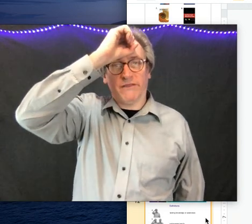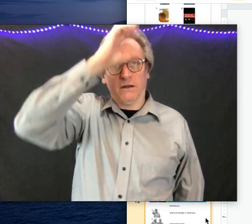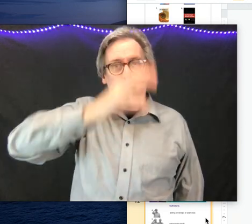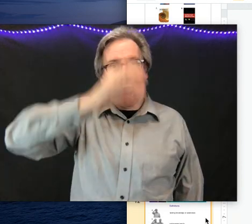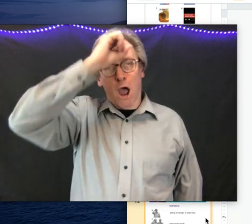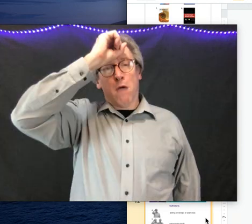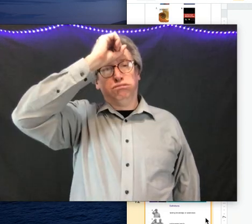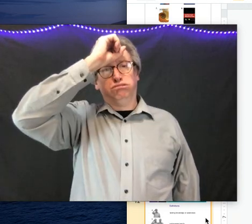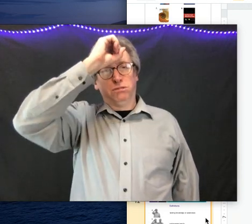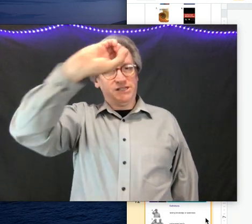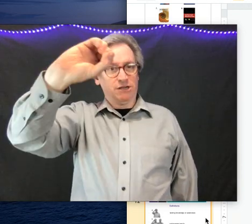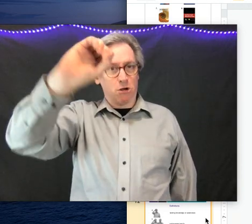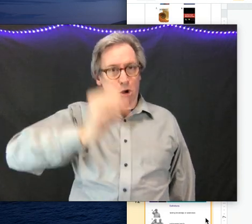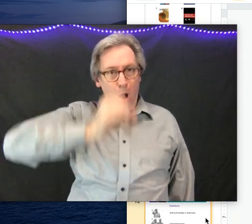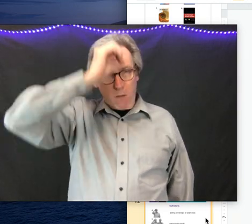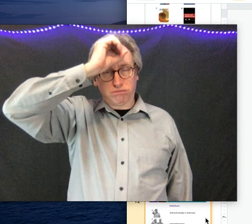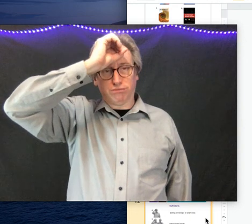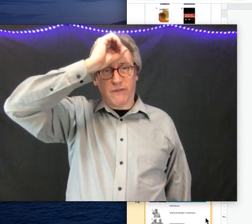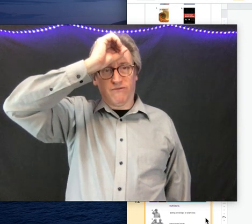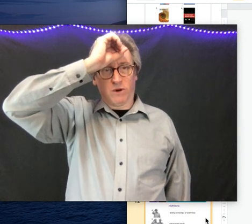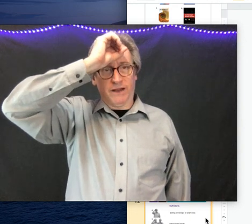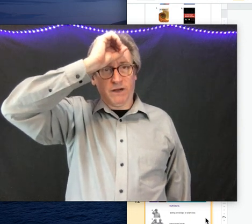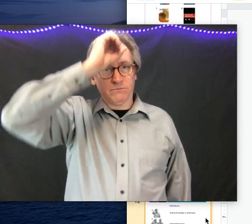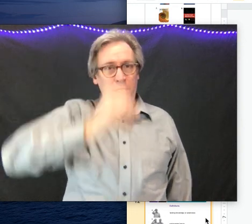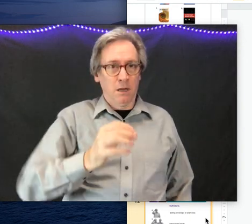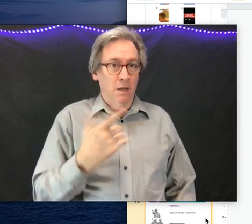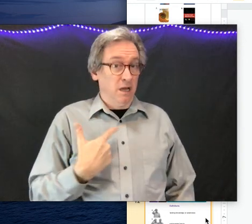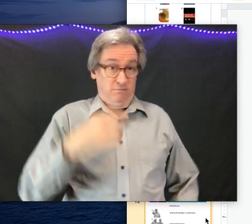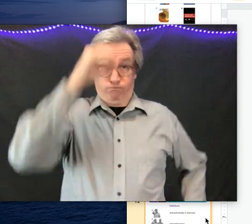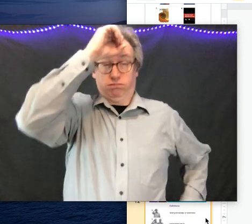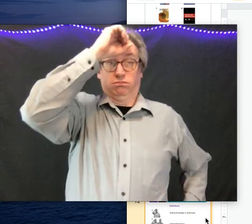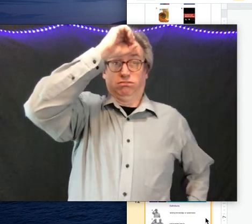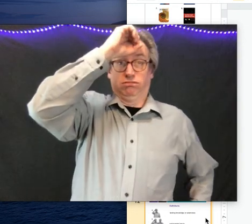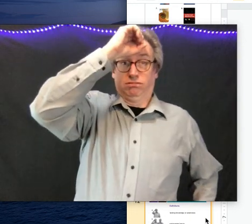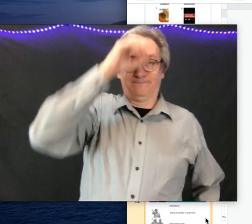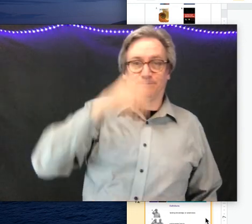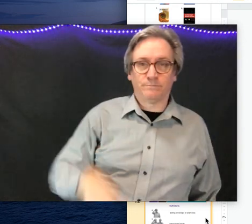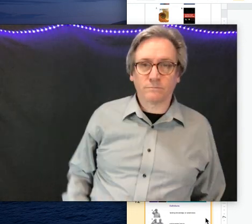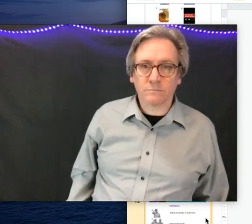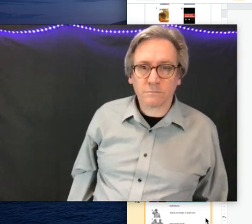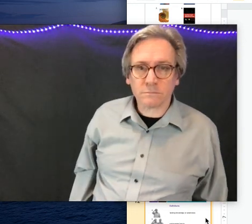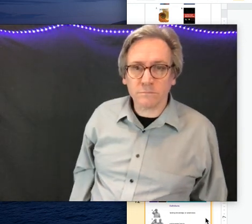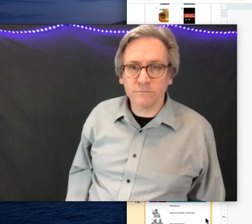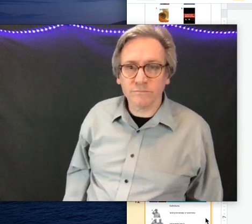knows nothing. 0 on the forehead, right?